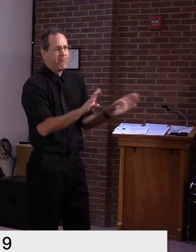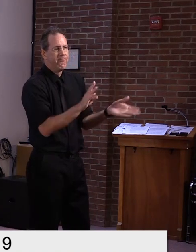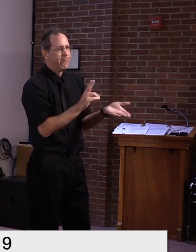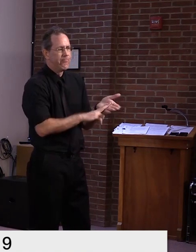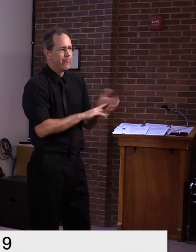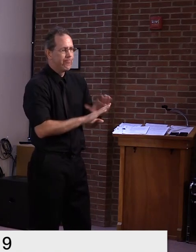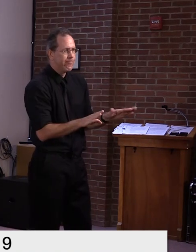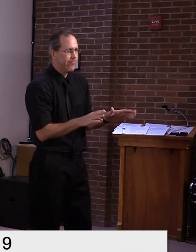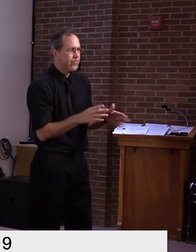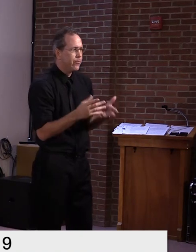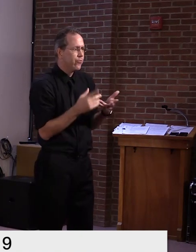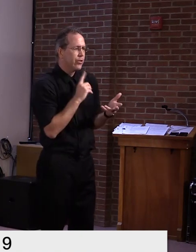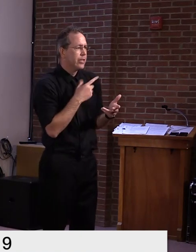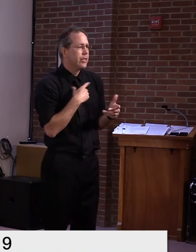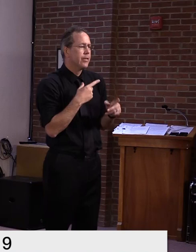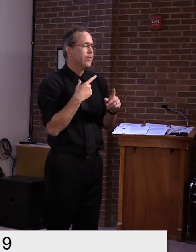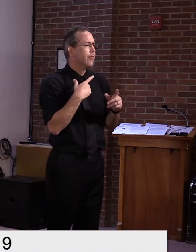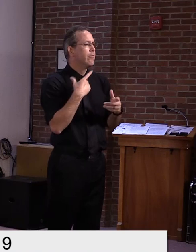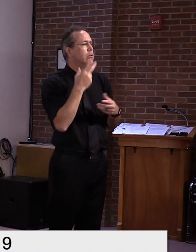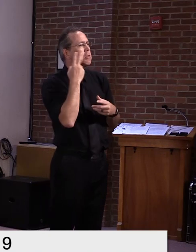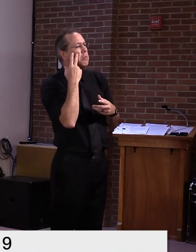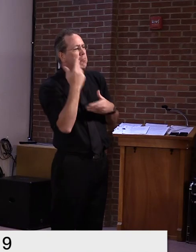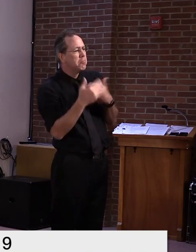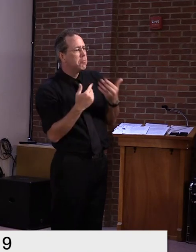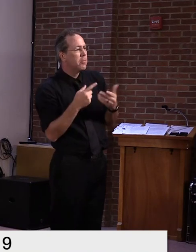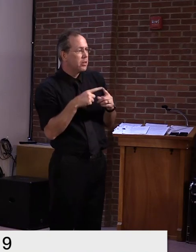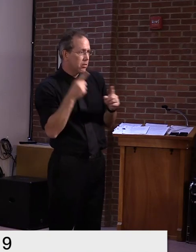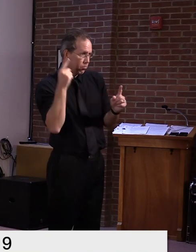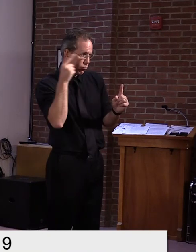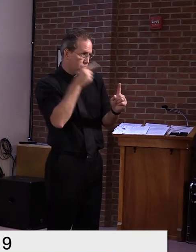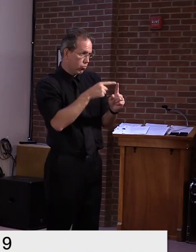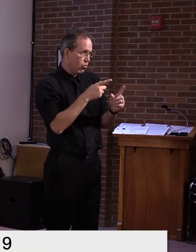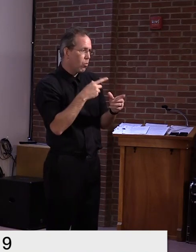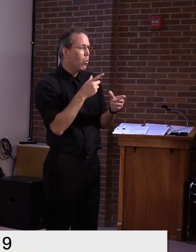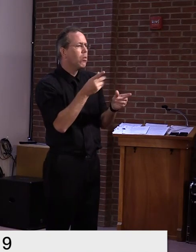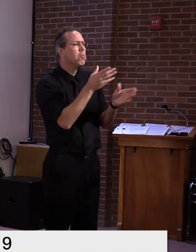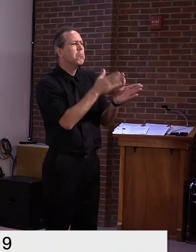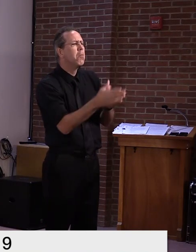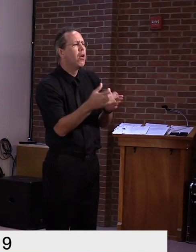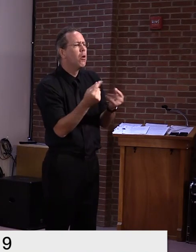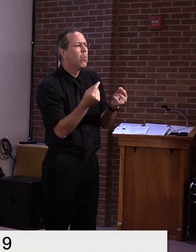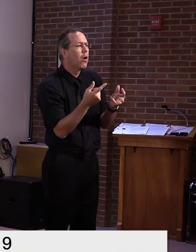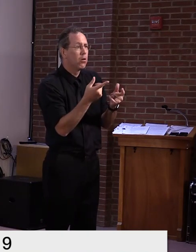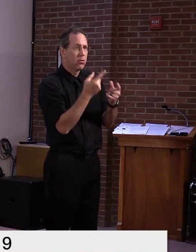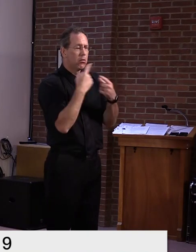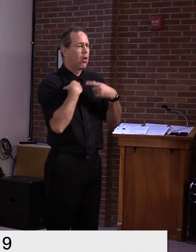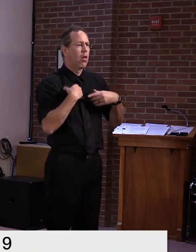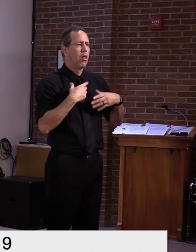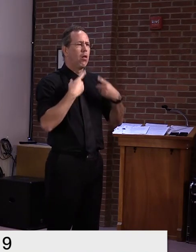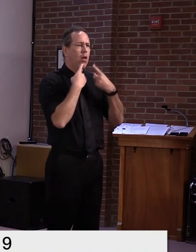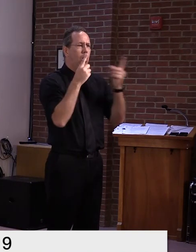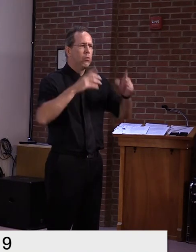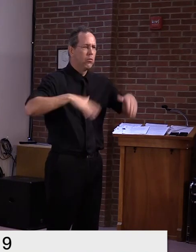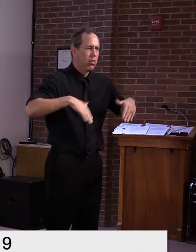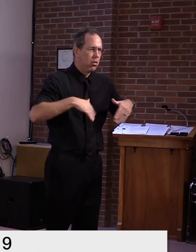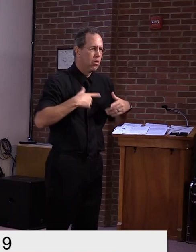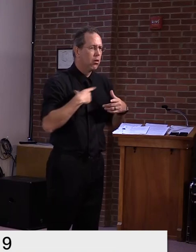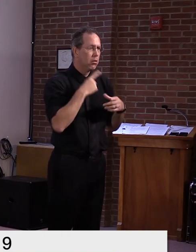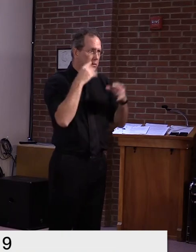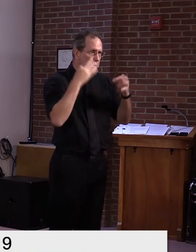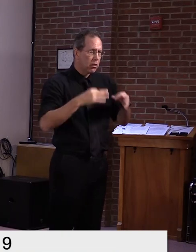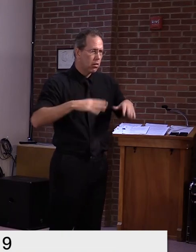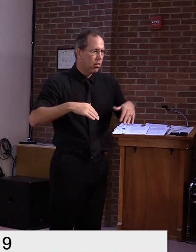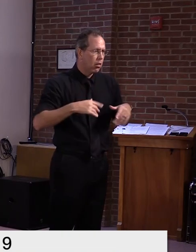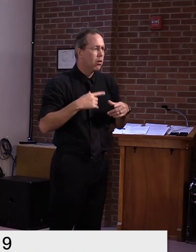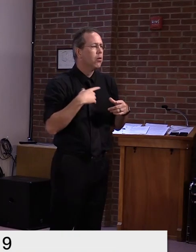until we sort of have plans, I'm not going to be announcing anything here. But right now, if we extend